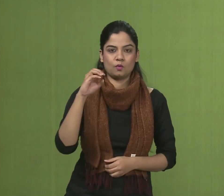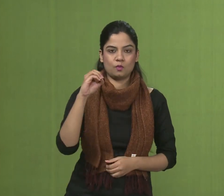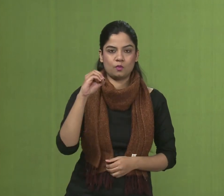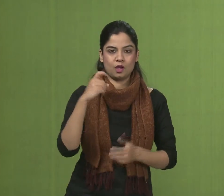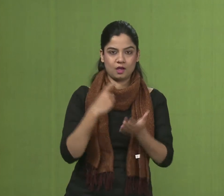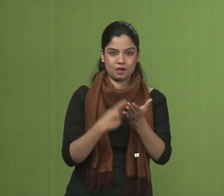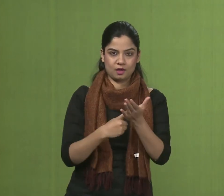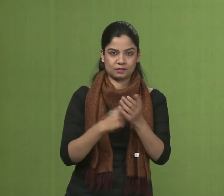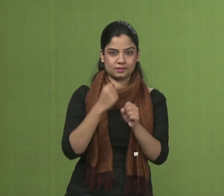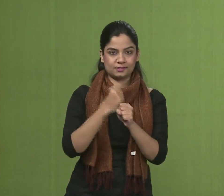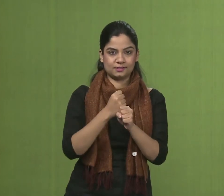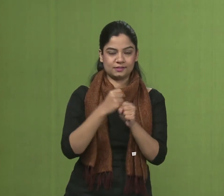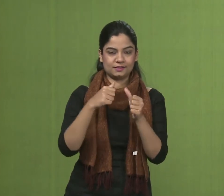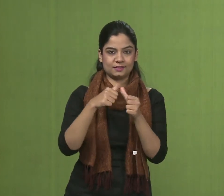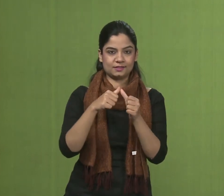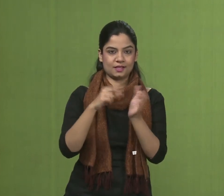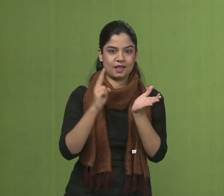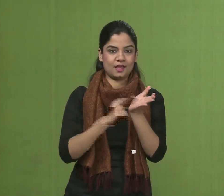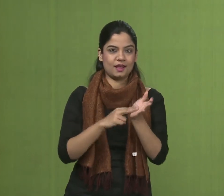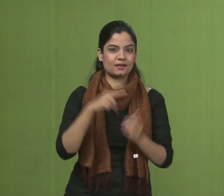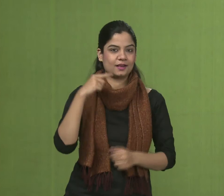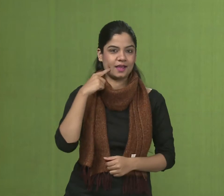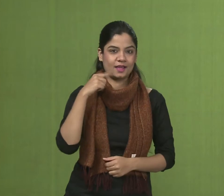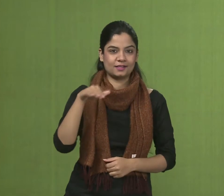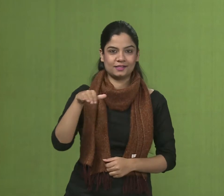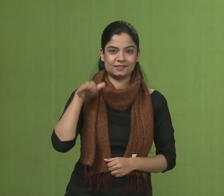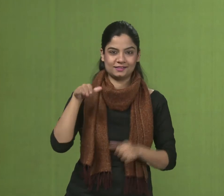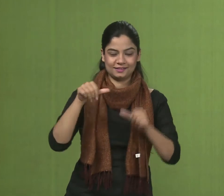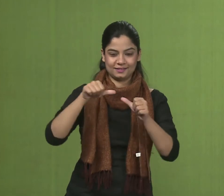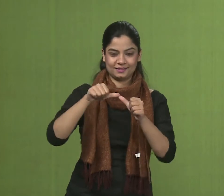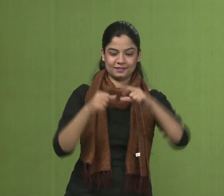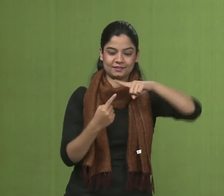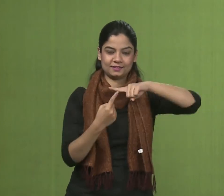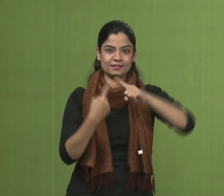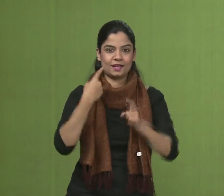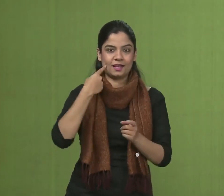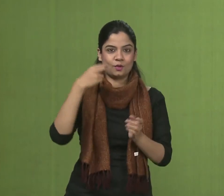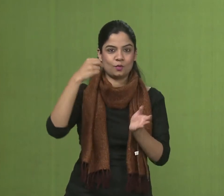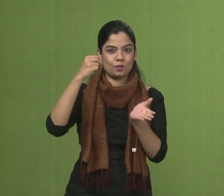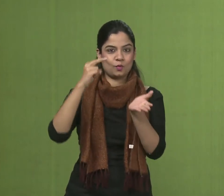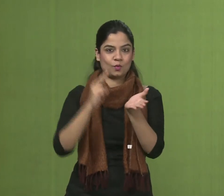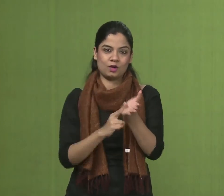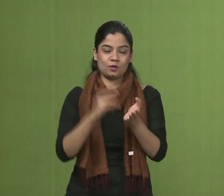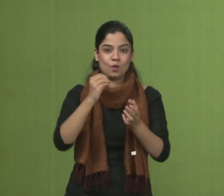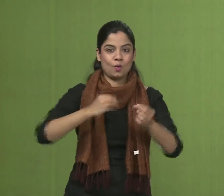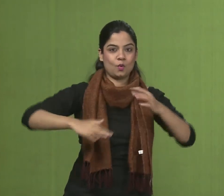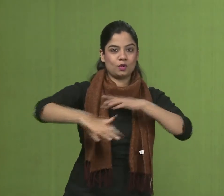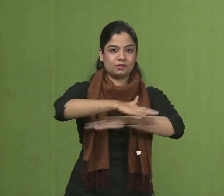Organization, an action of organizing something. For example, if there is an event that has to be hosted, a dance